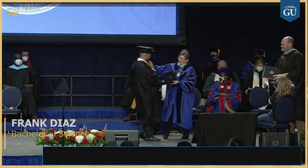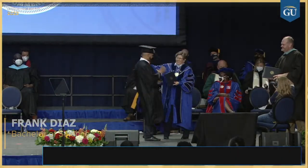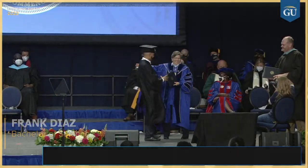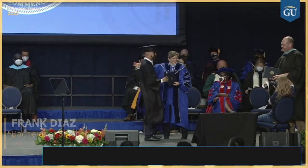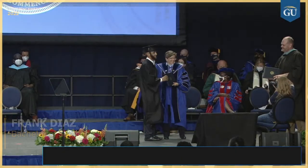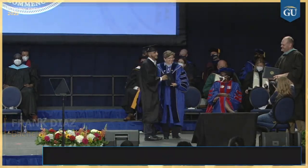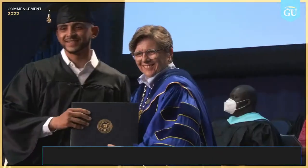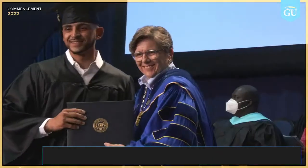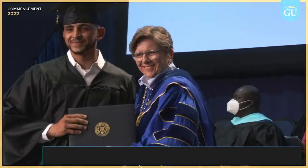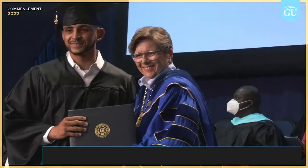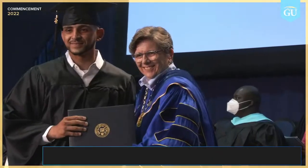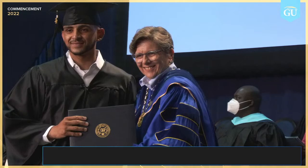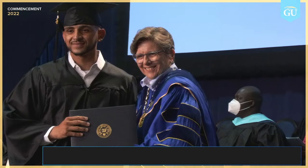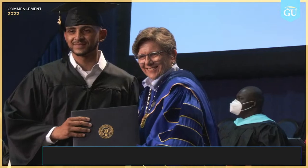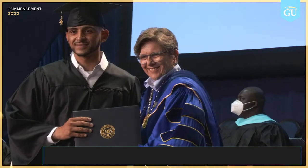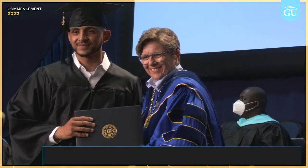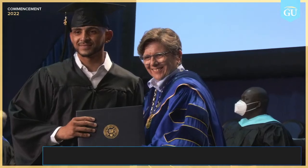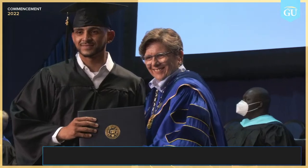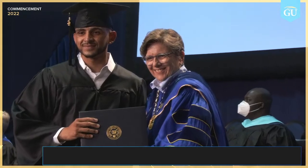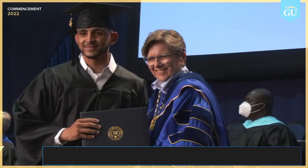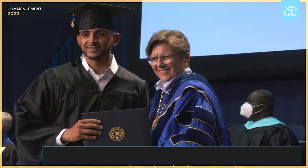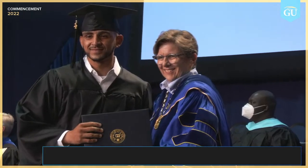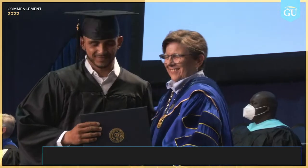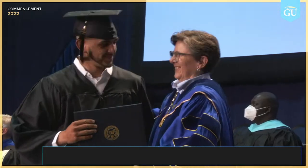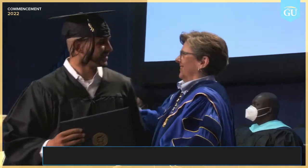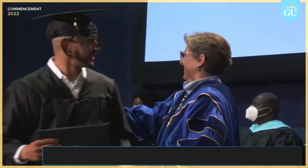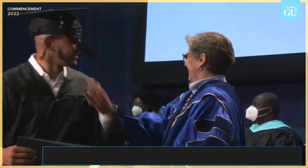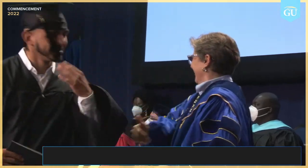Brianna Dyke, Bachelor of Arts.